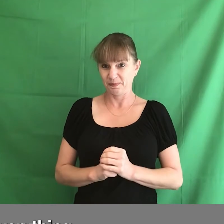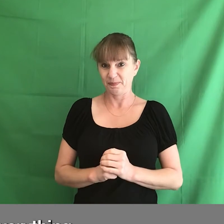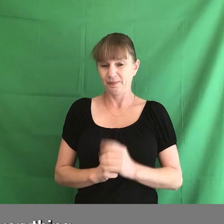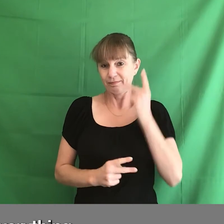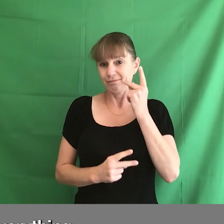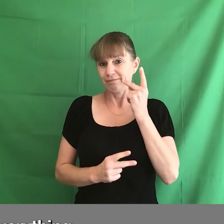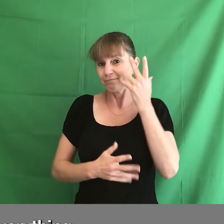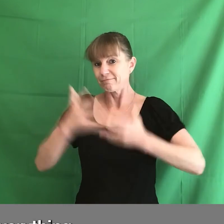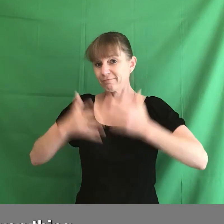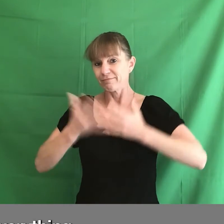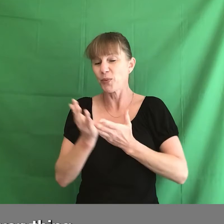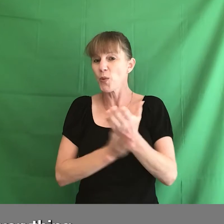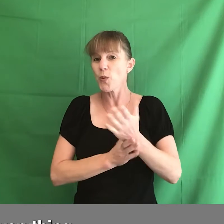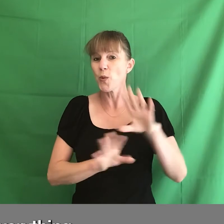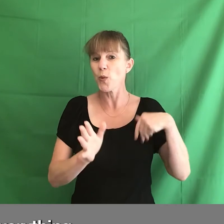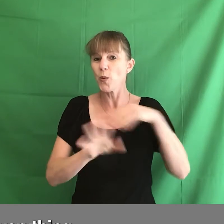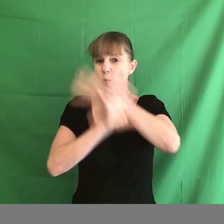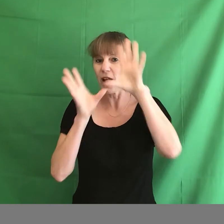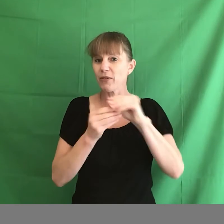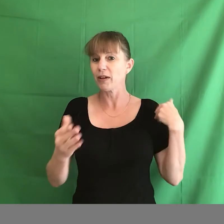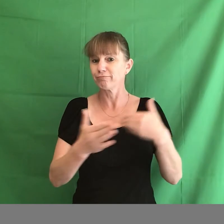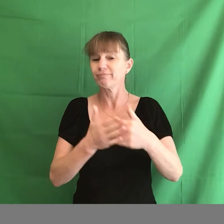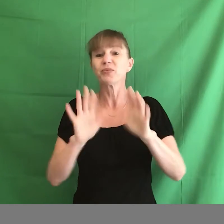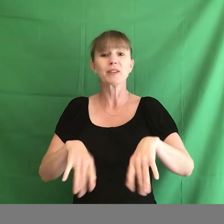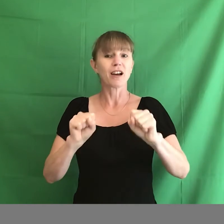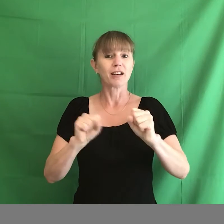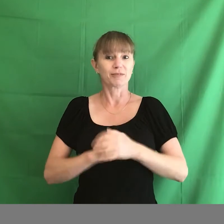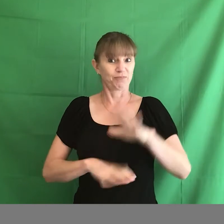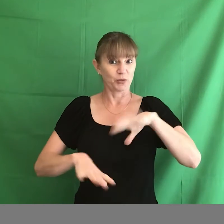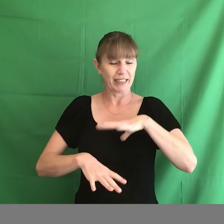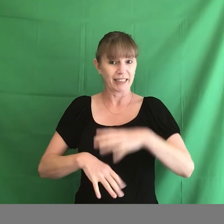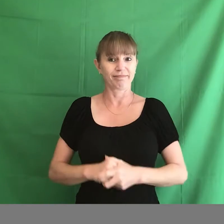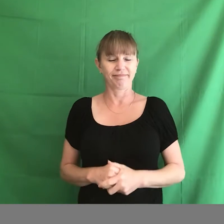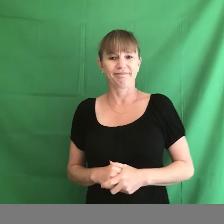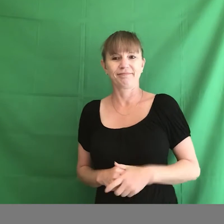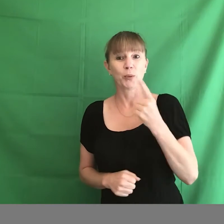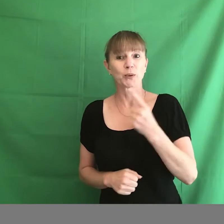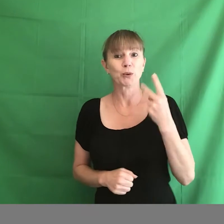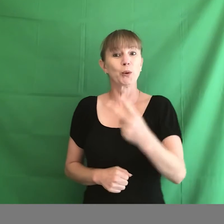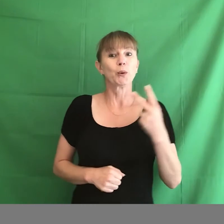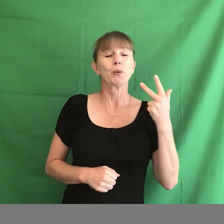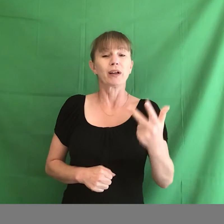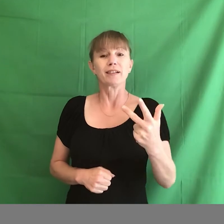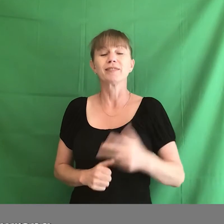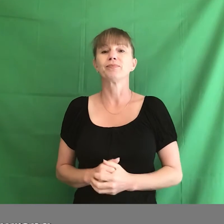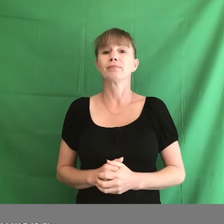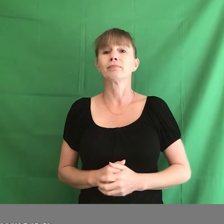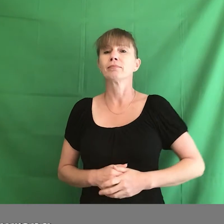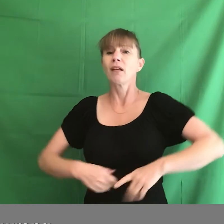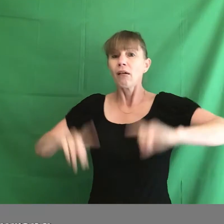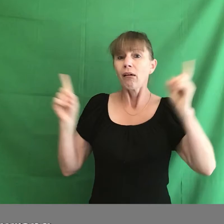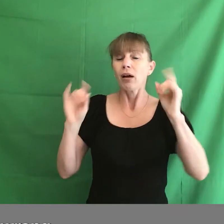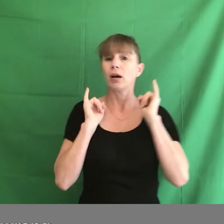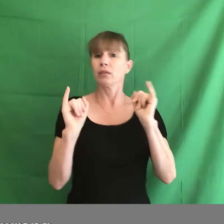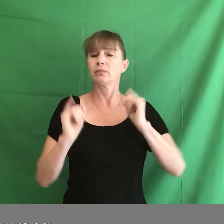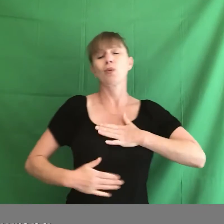Let's sing through everything we've done so far, right from the very, very start. Ready? 1, 2, 3.